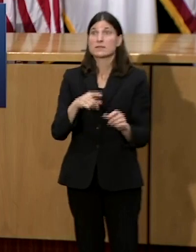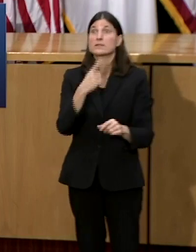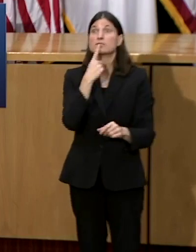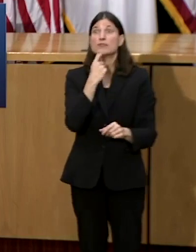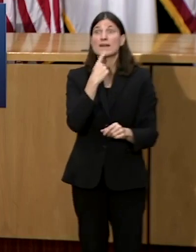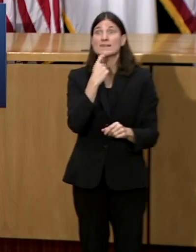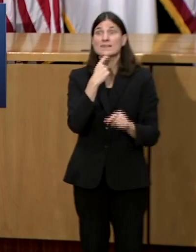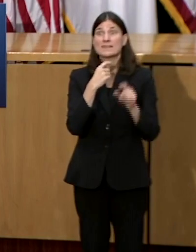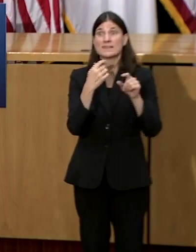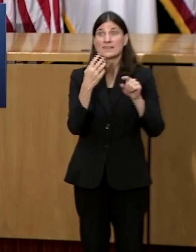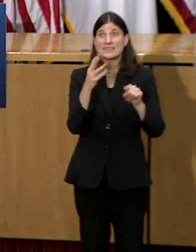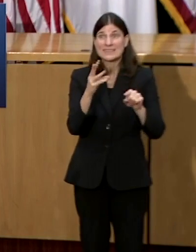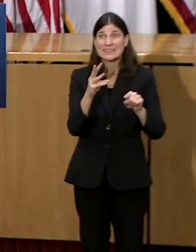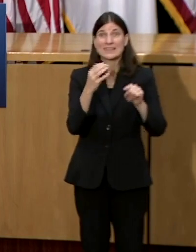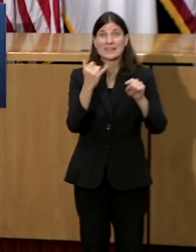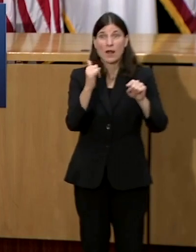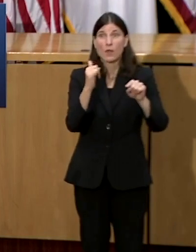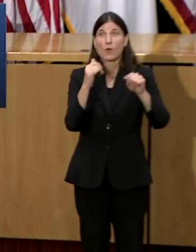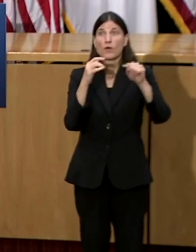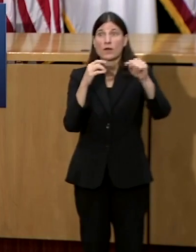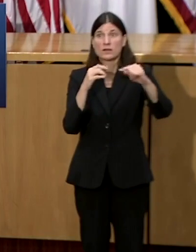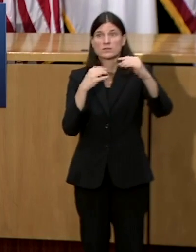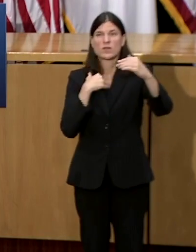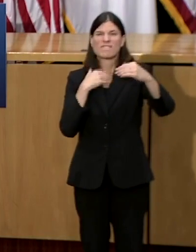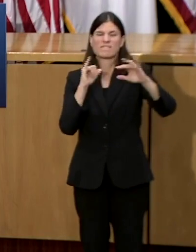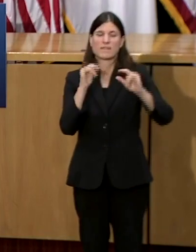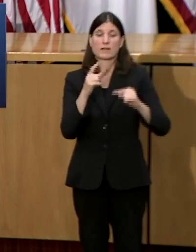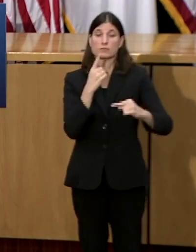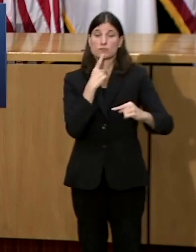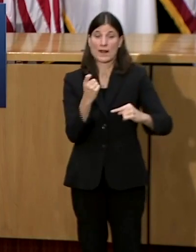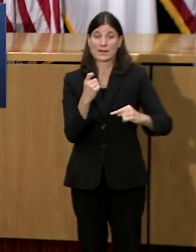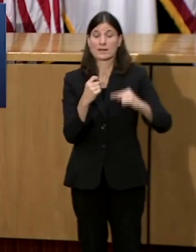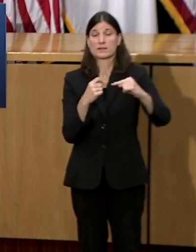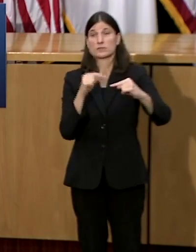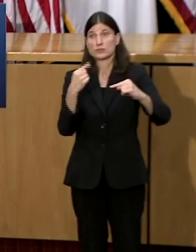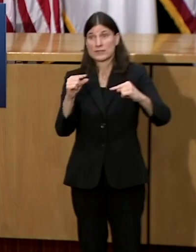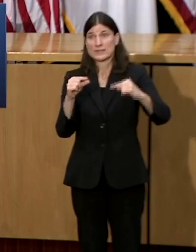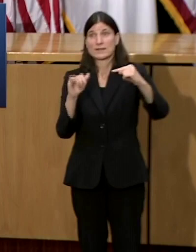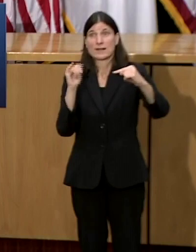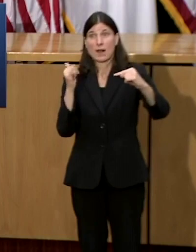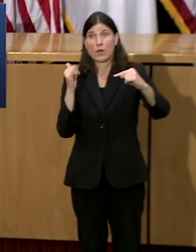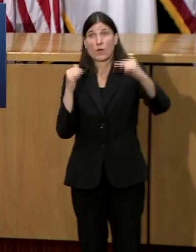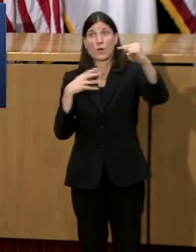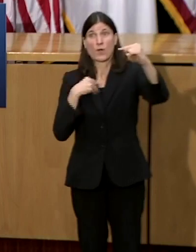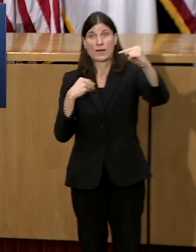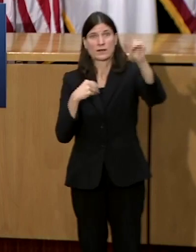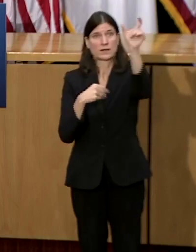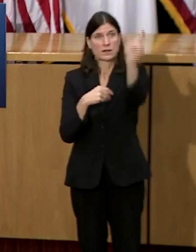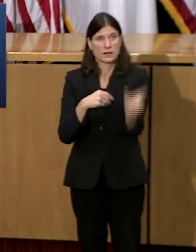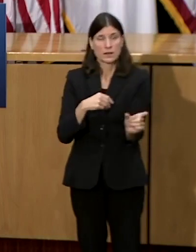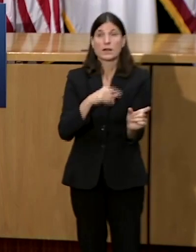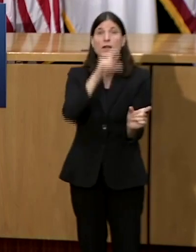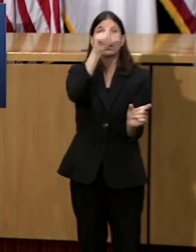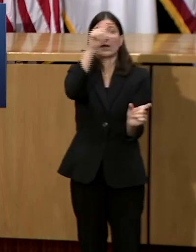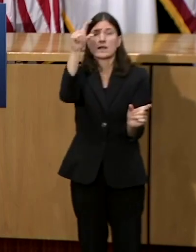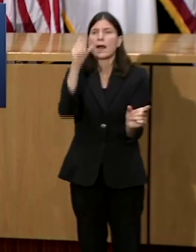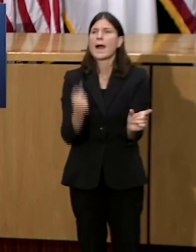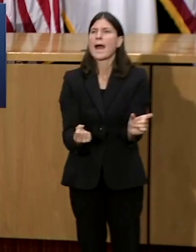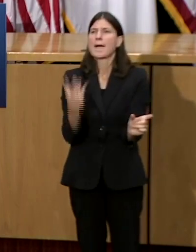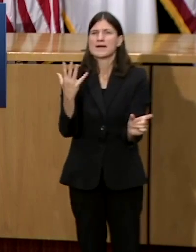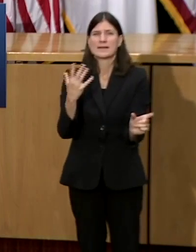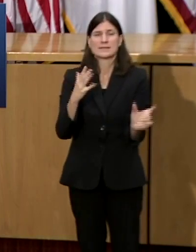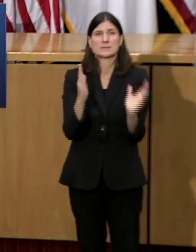green, and 165 gray. The new Massachusetts thresholds are generally in line with New